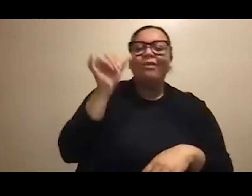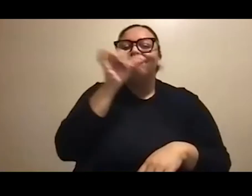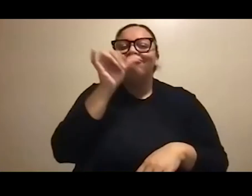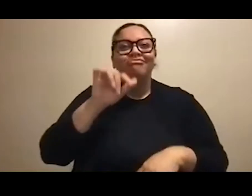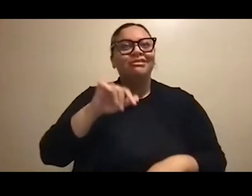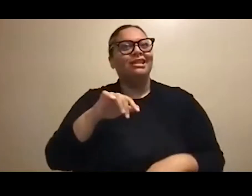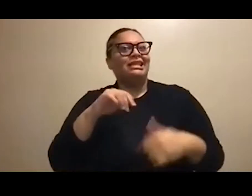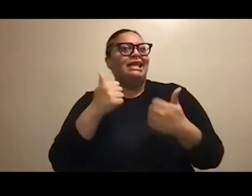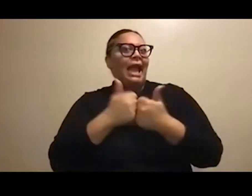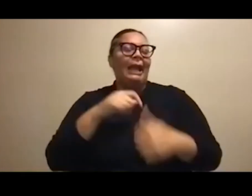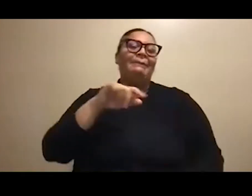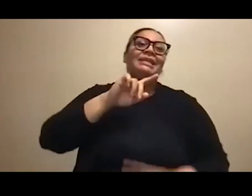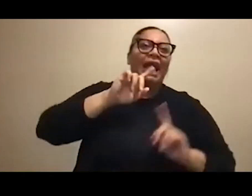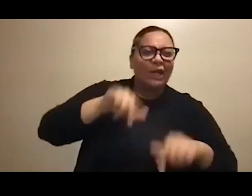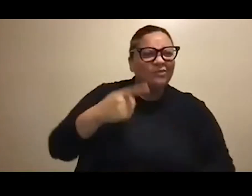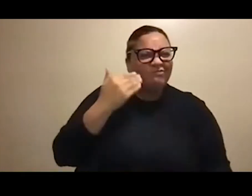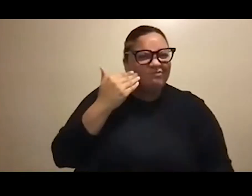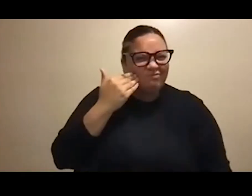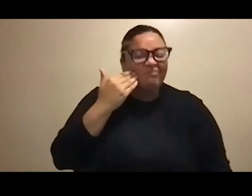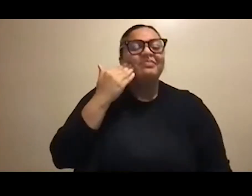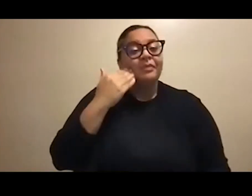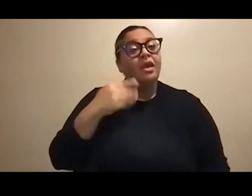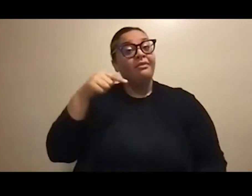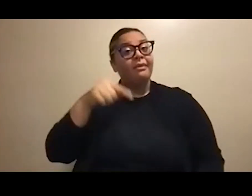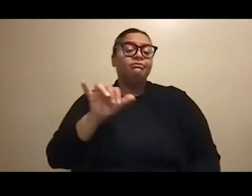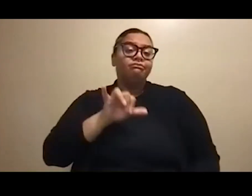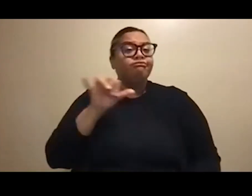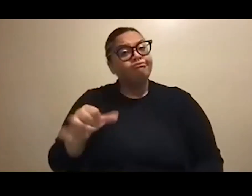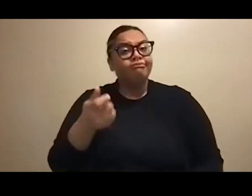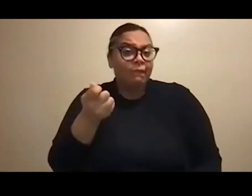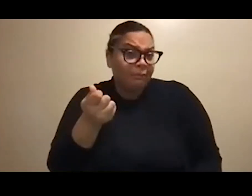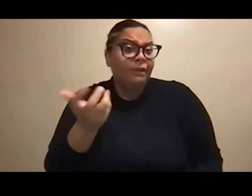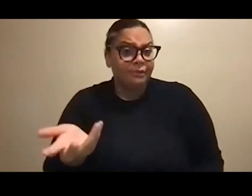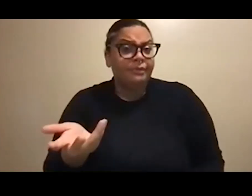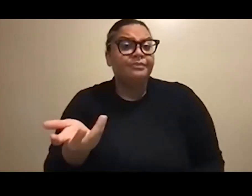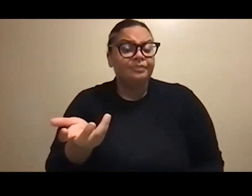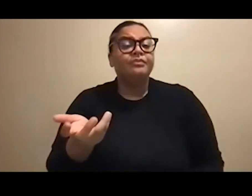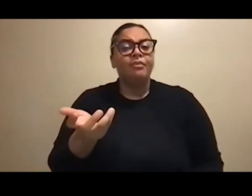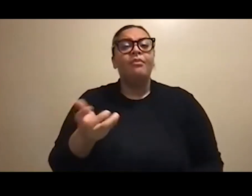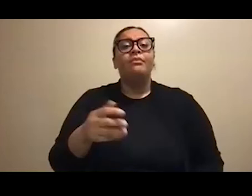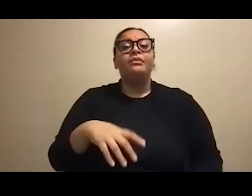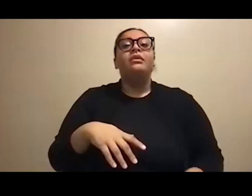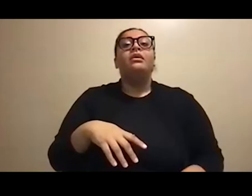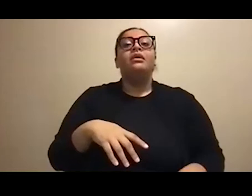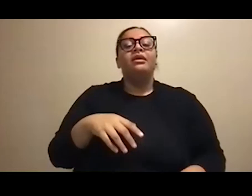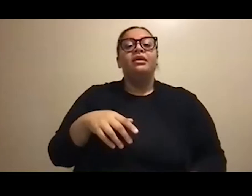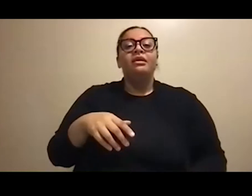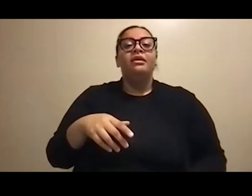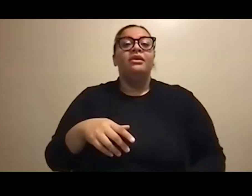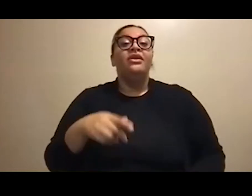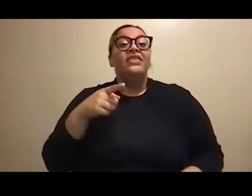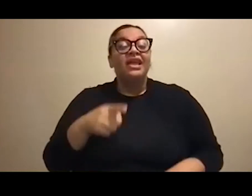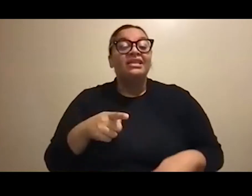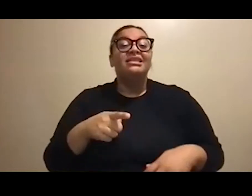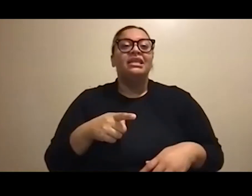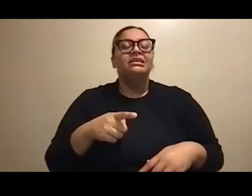prizes. Well, this is sort of like Bend Squares, if you want to put it that way, except our task is much more significant